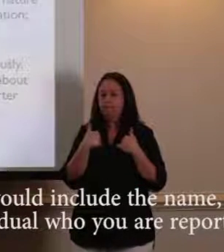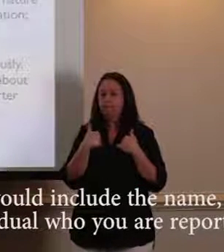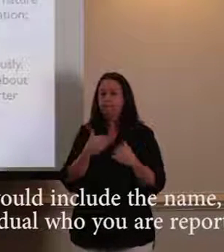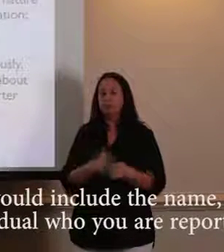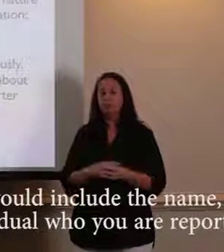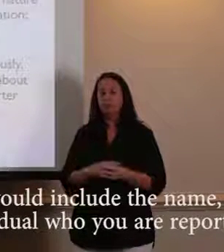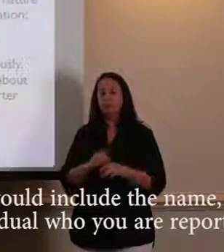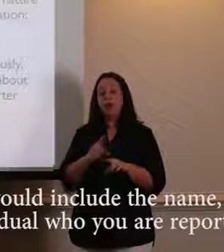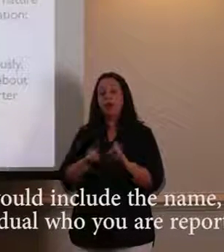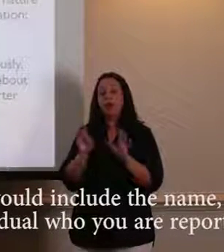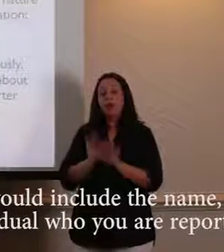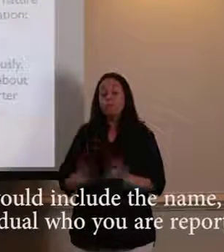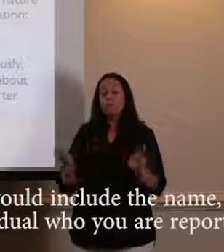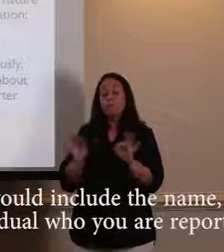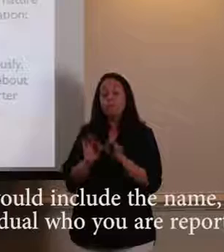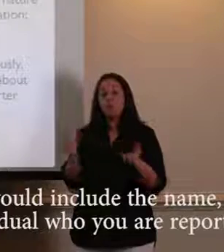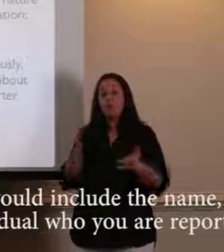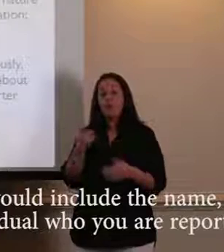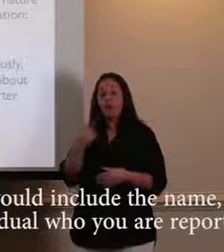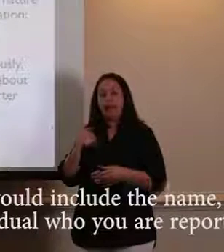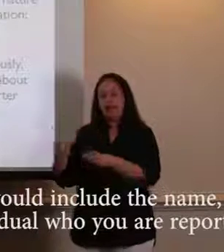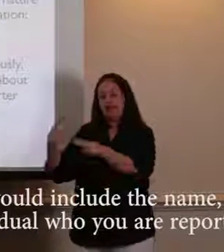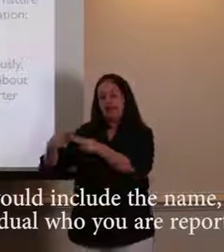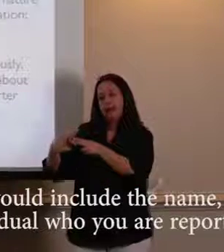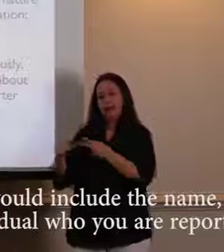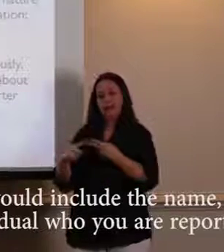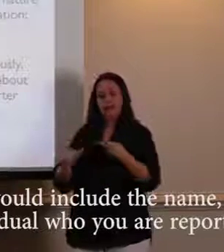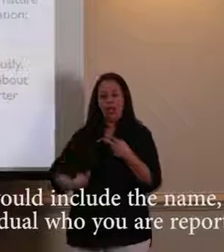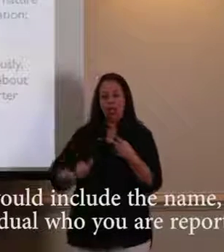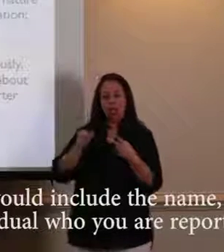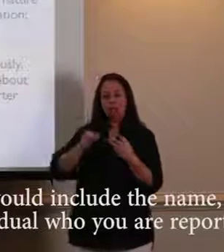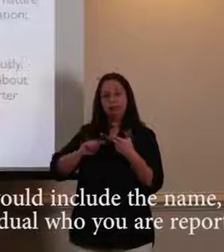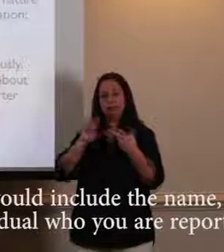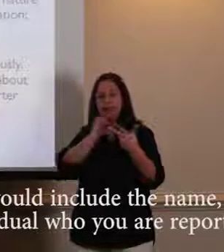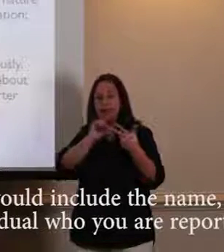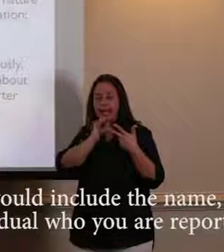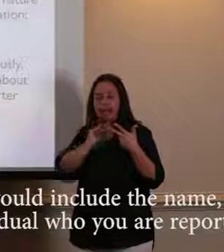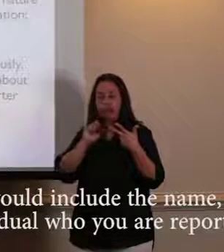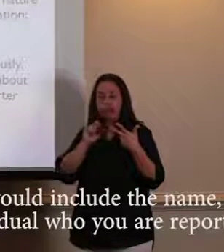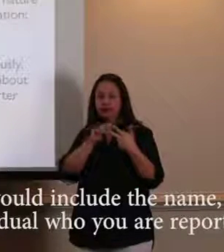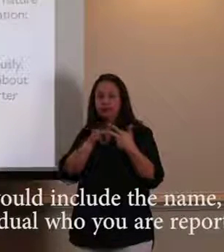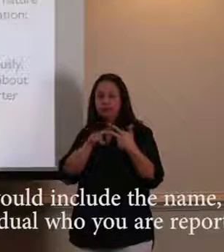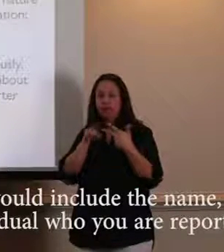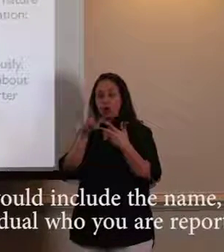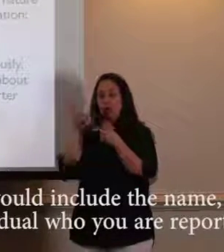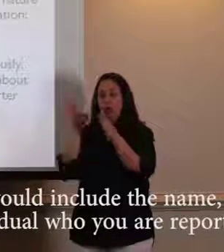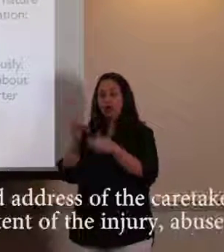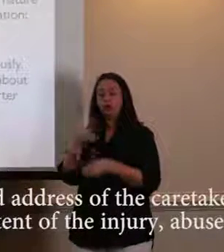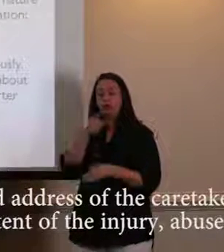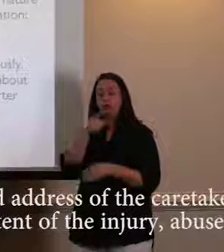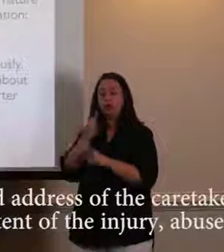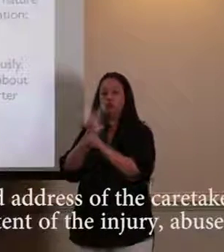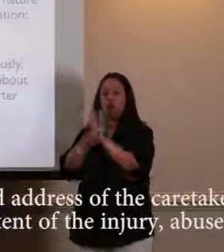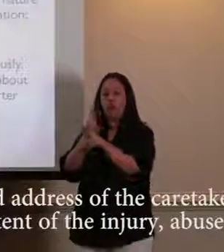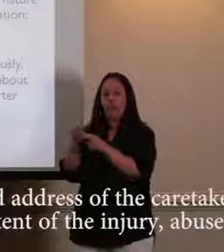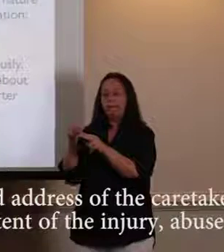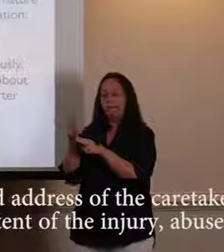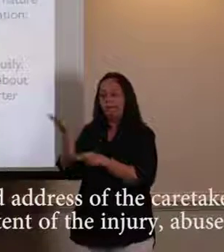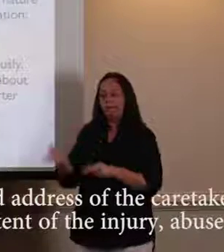but ideally it would include the name, address, and age of the individual who you're reporting about, and then the